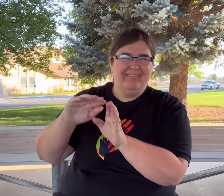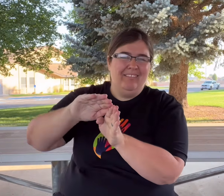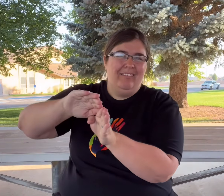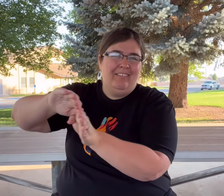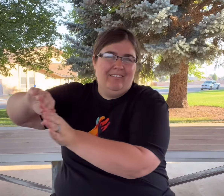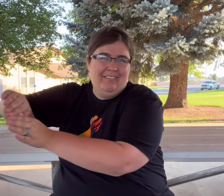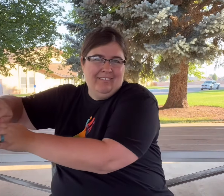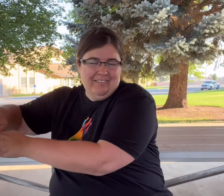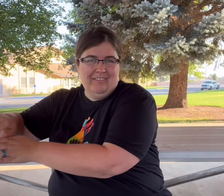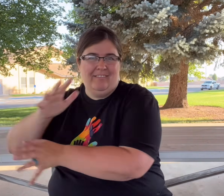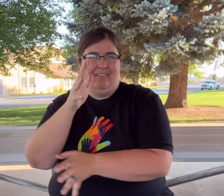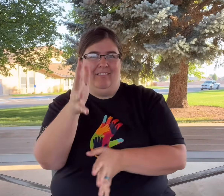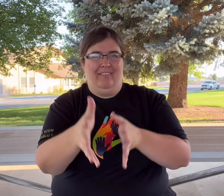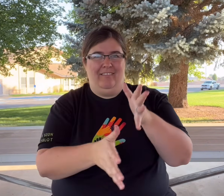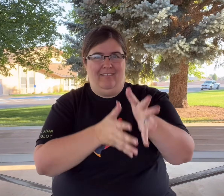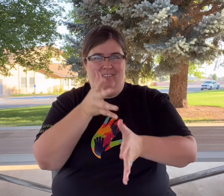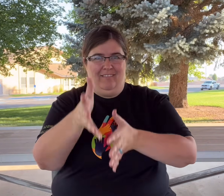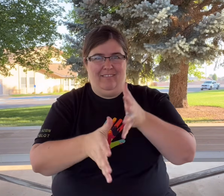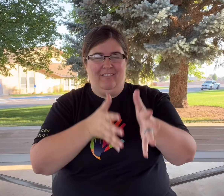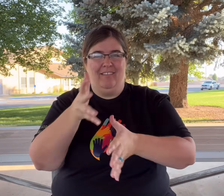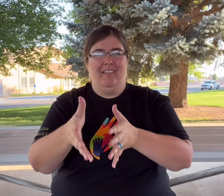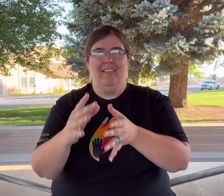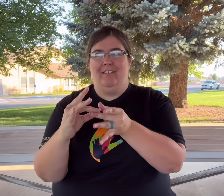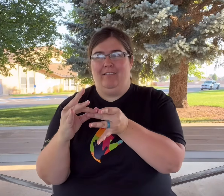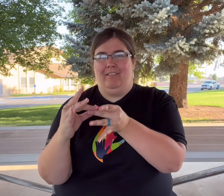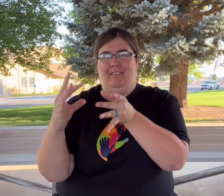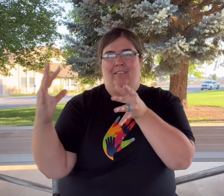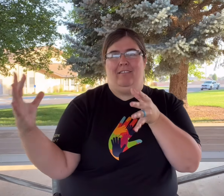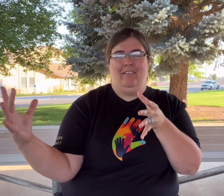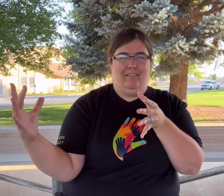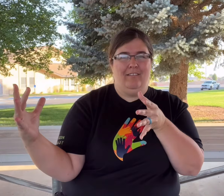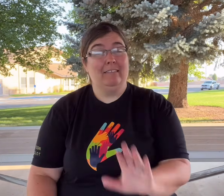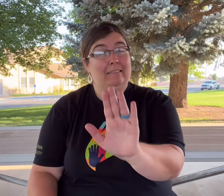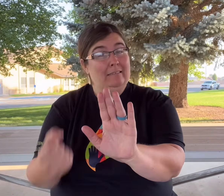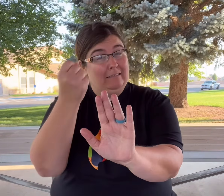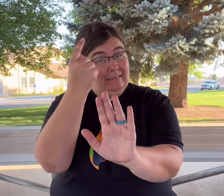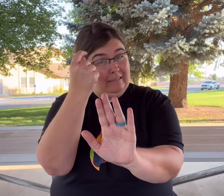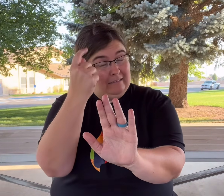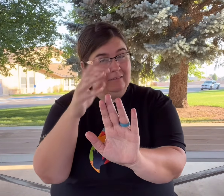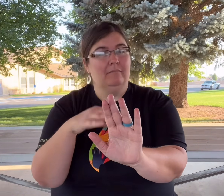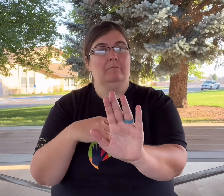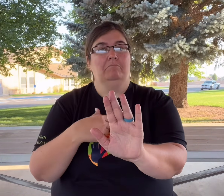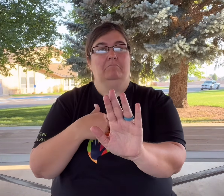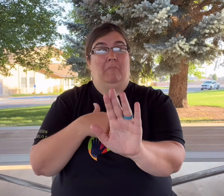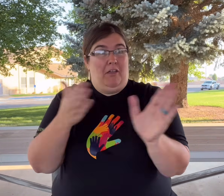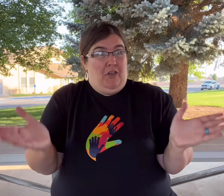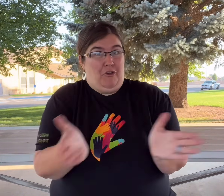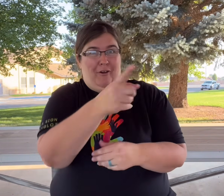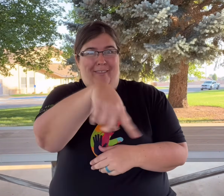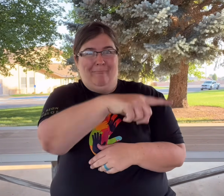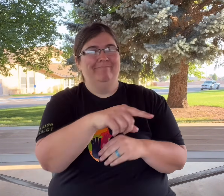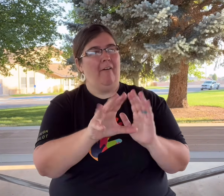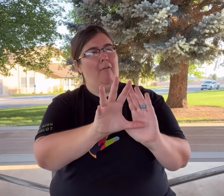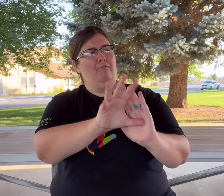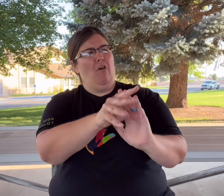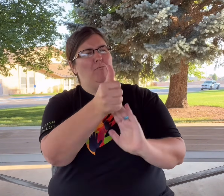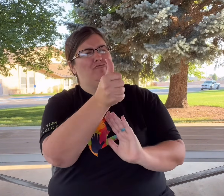And when they really need to set aside that way of thinking and gesture or make up a sign to disconnect from English. Now, please understand, am I encouraging them to